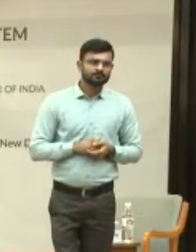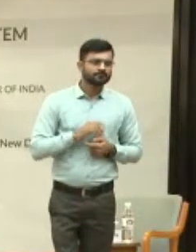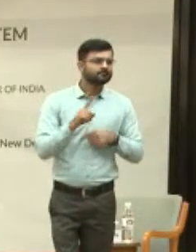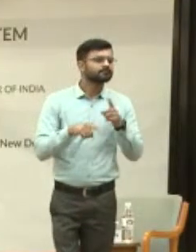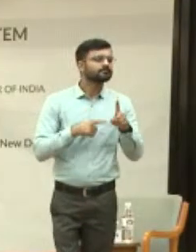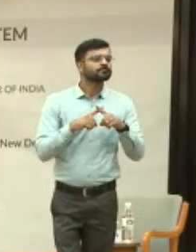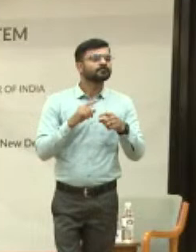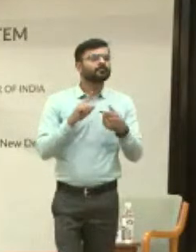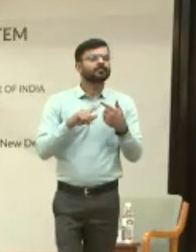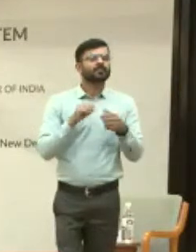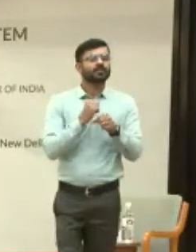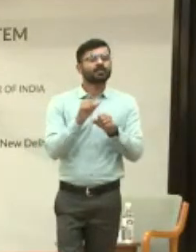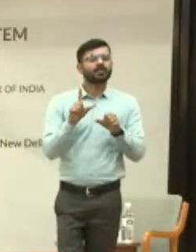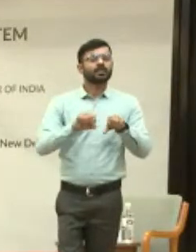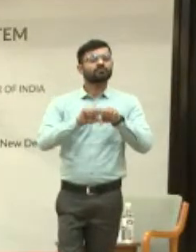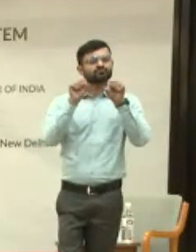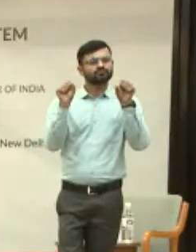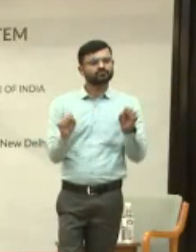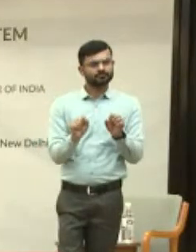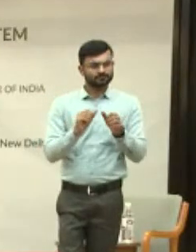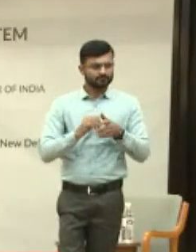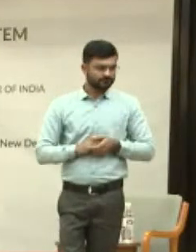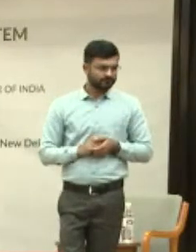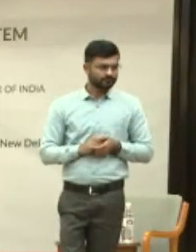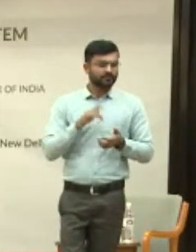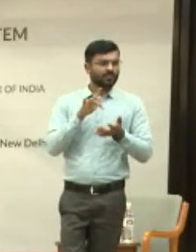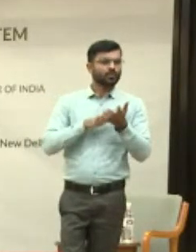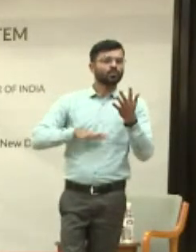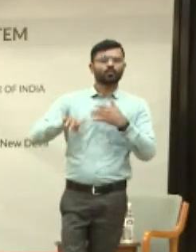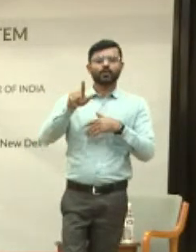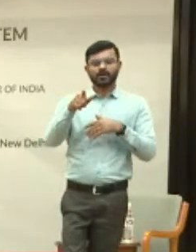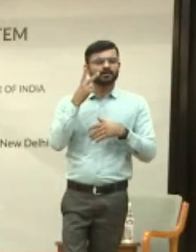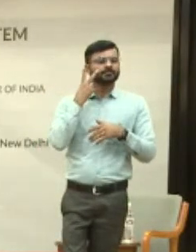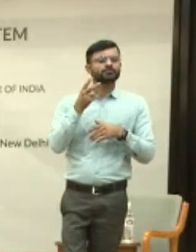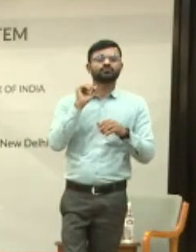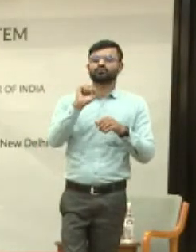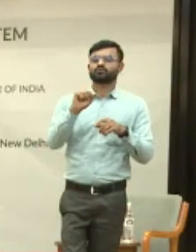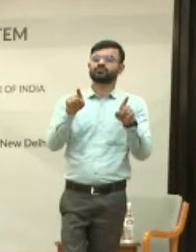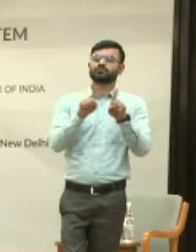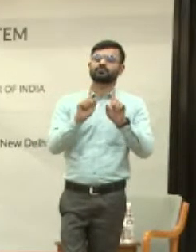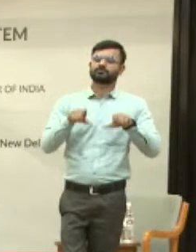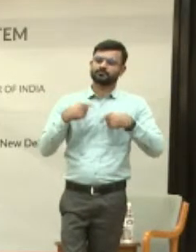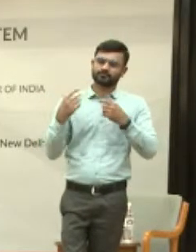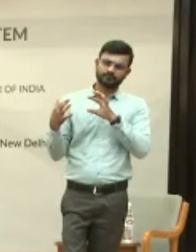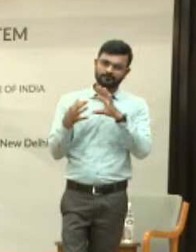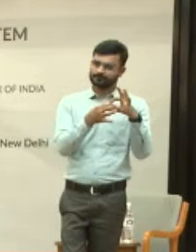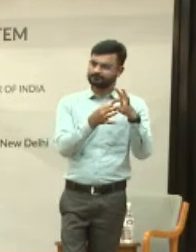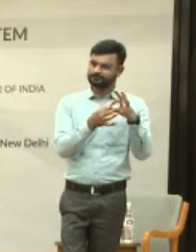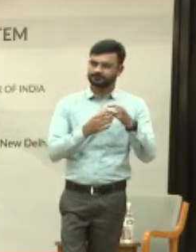about the legal system. Therein lies yours.